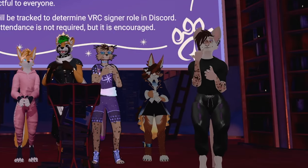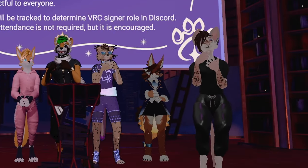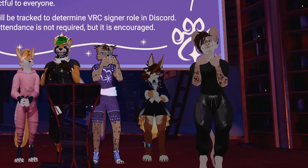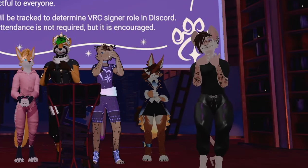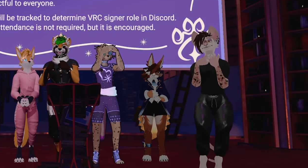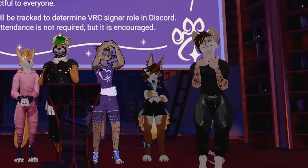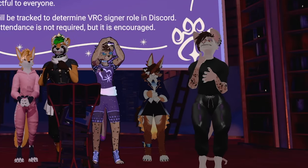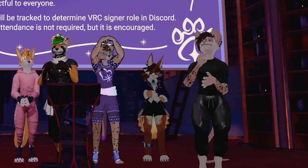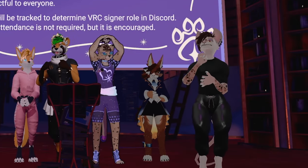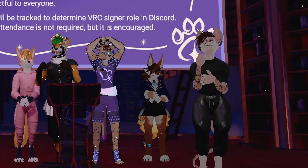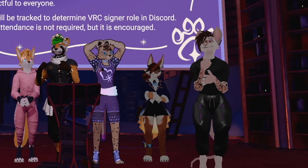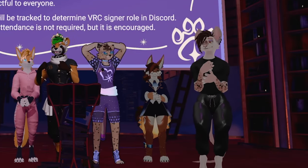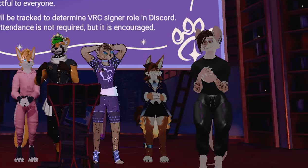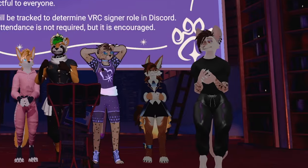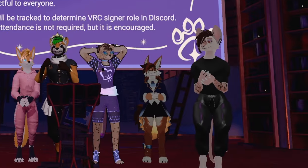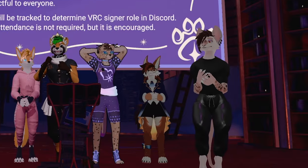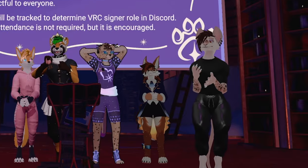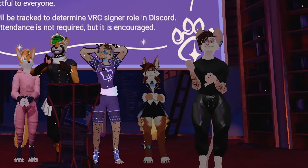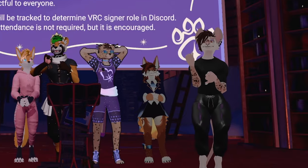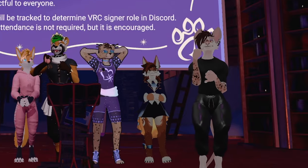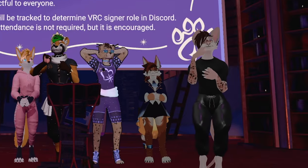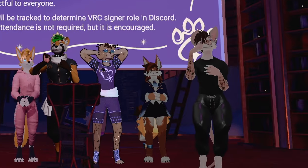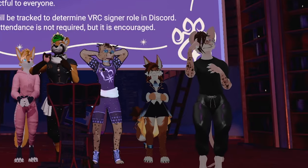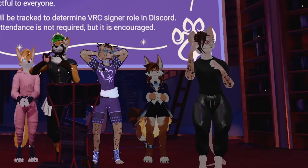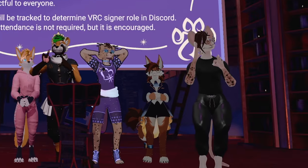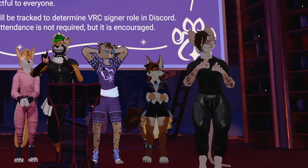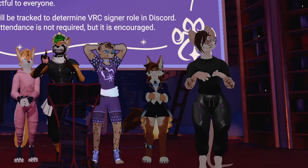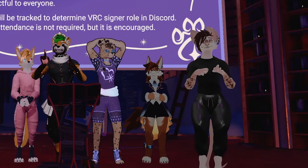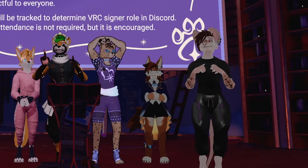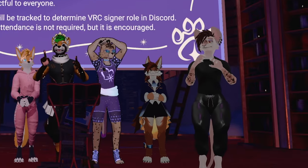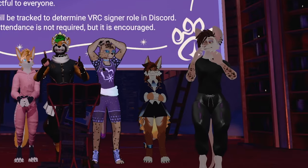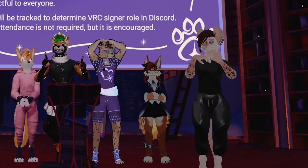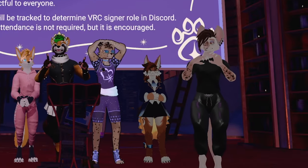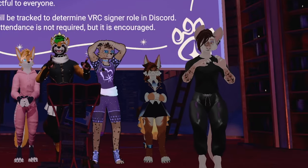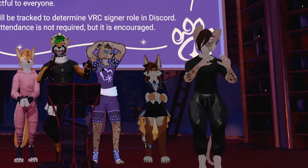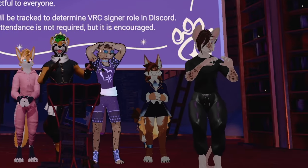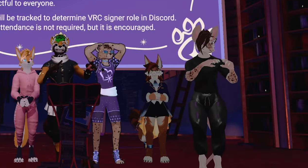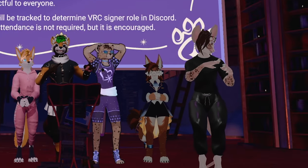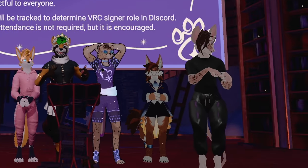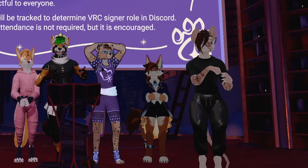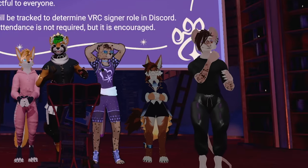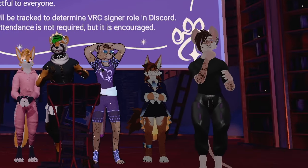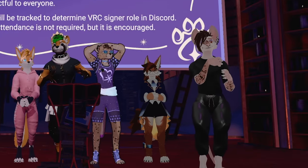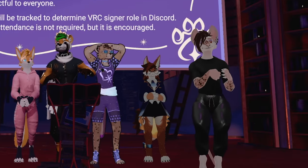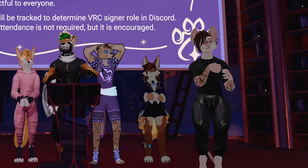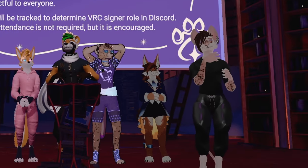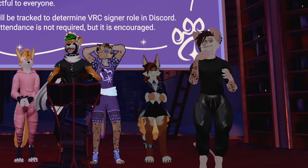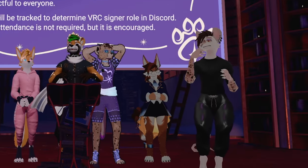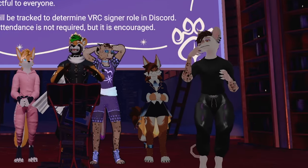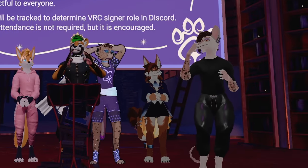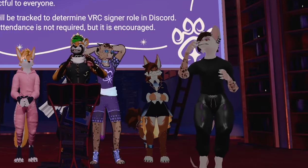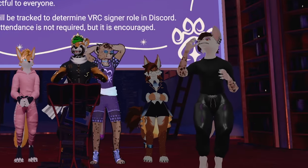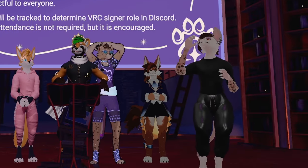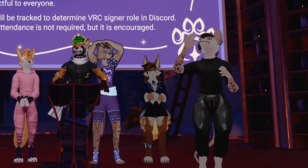decide to open up a little bag of chips or take a drink, everybody in the classroom can hear you because